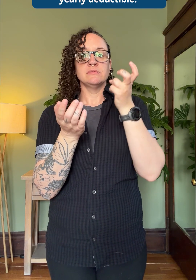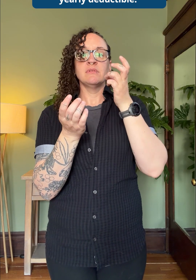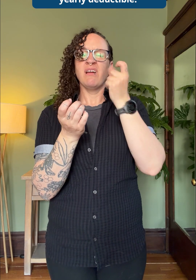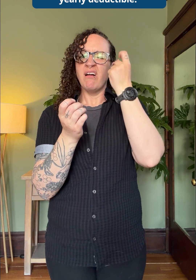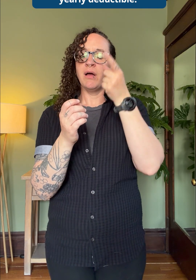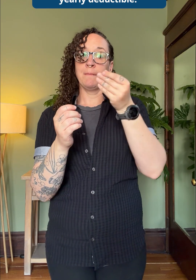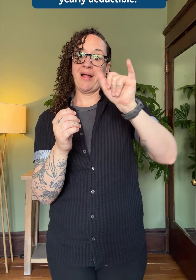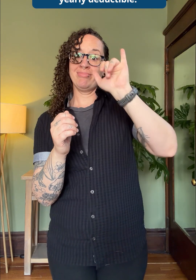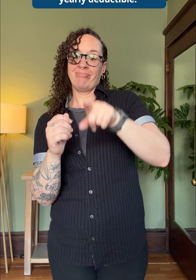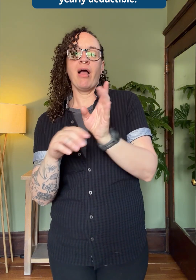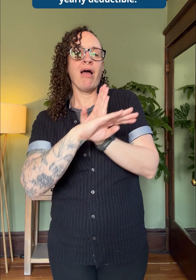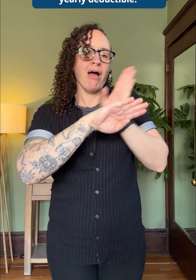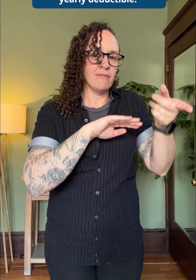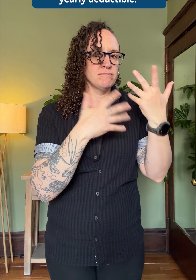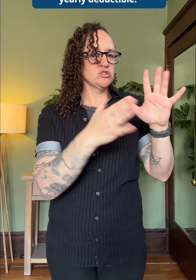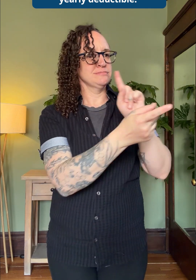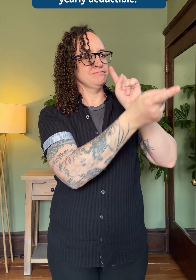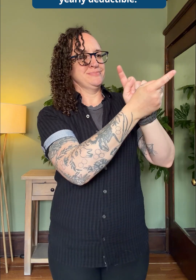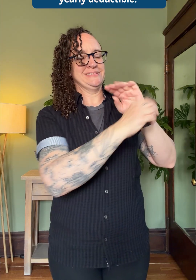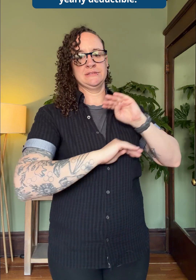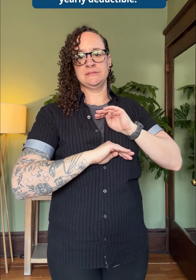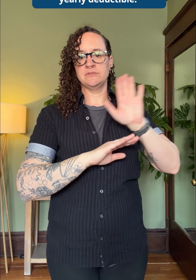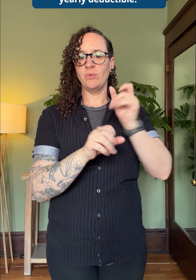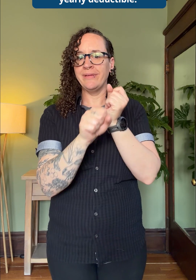services after you meet your yearly deductible.